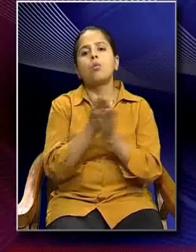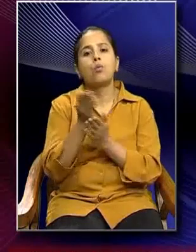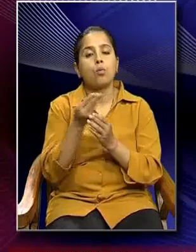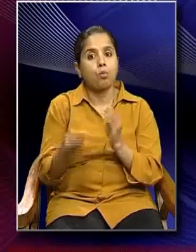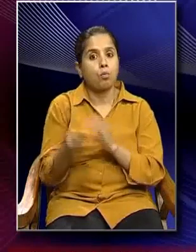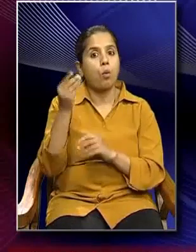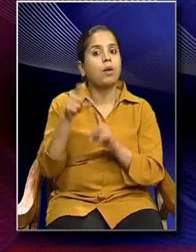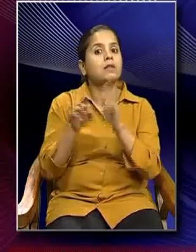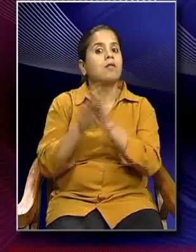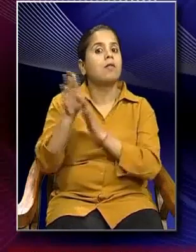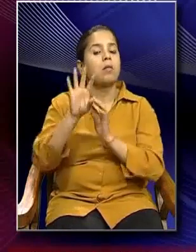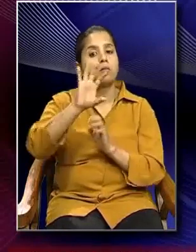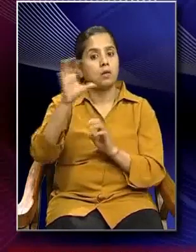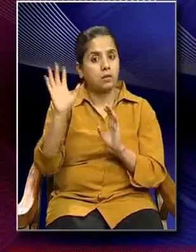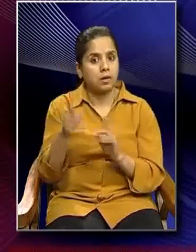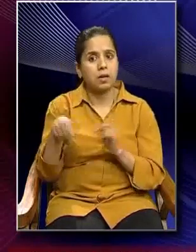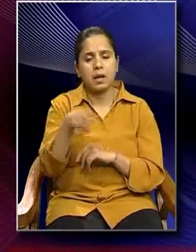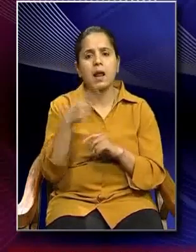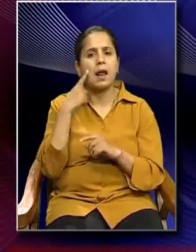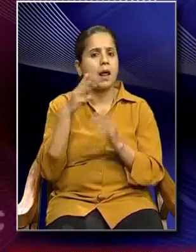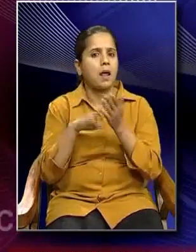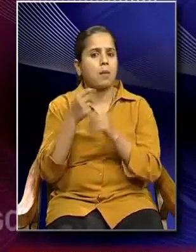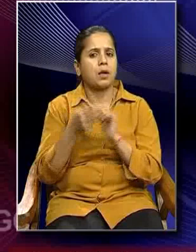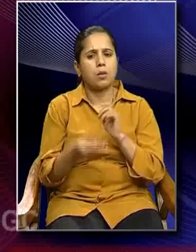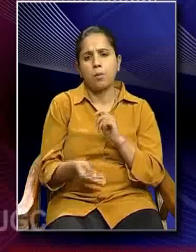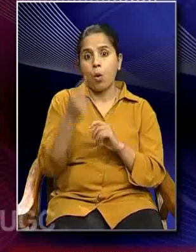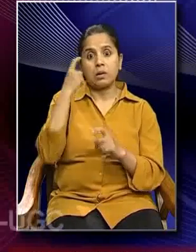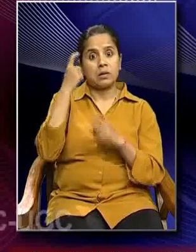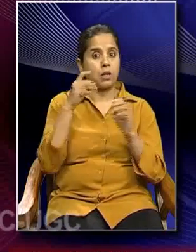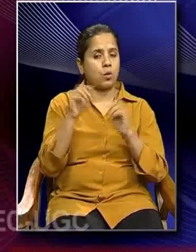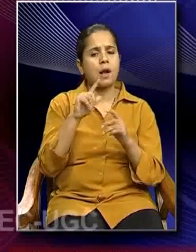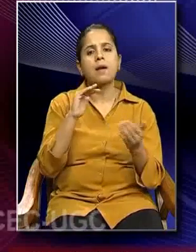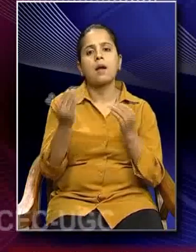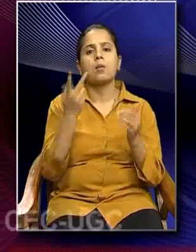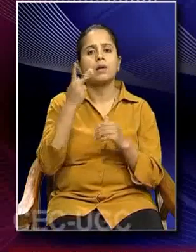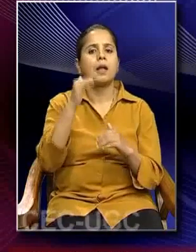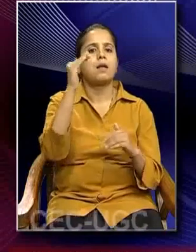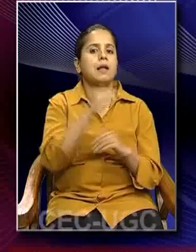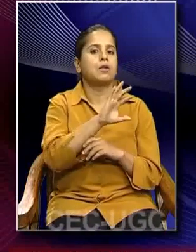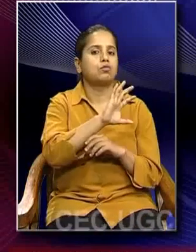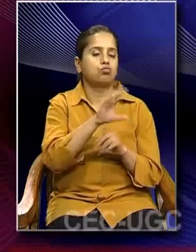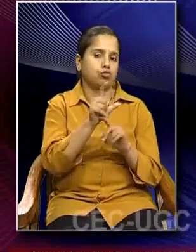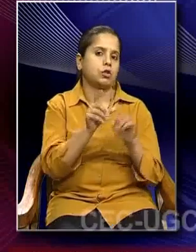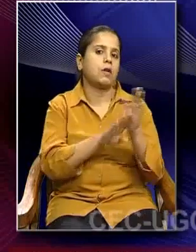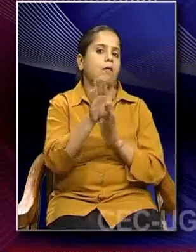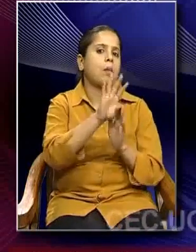nations, emigration is not a serious concern as compared to the less developed countries.